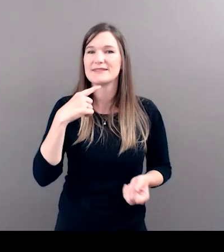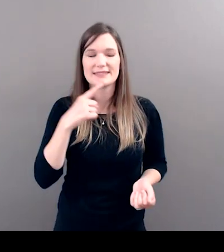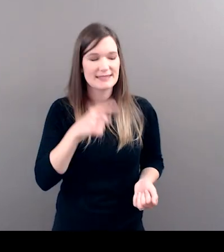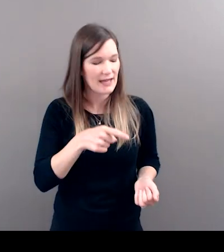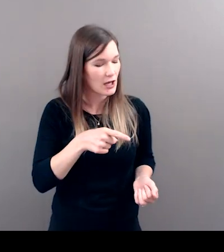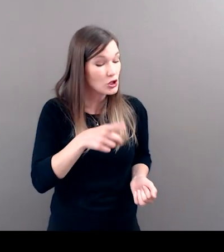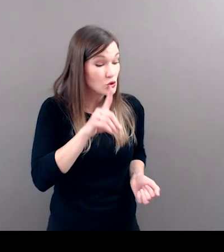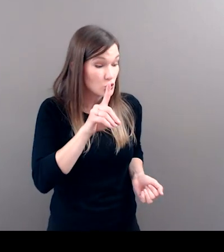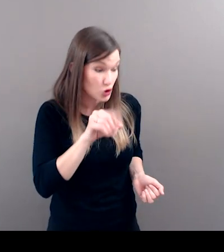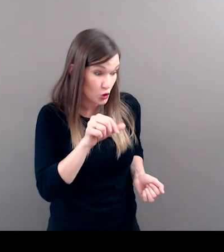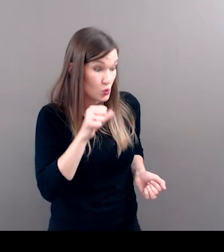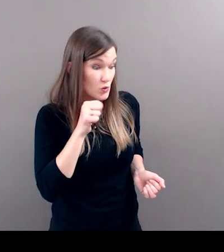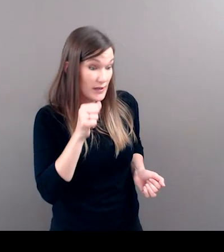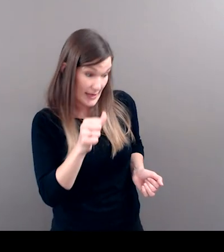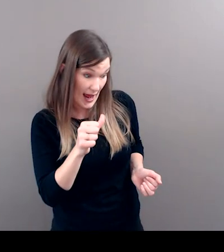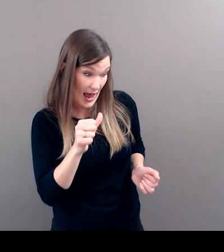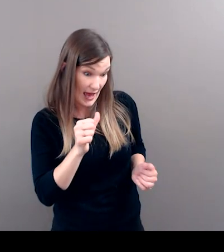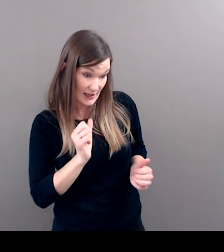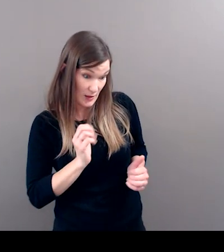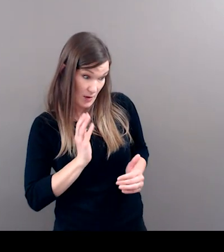her.